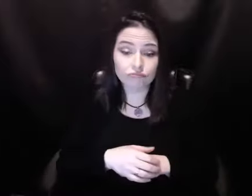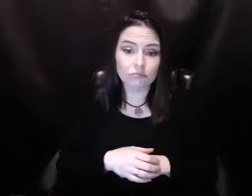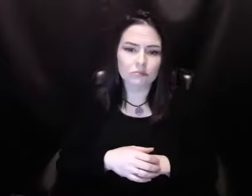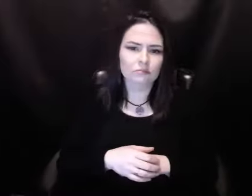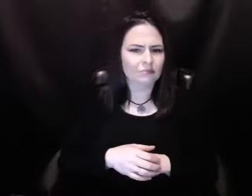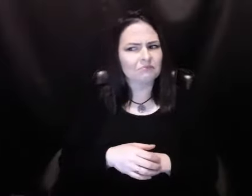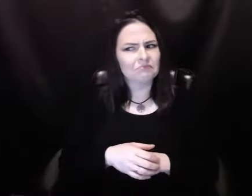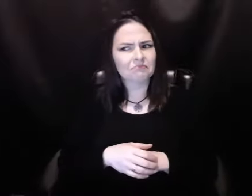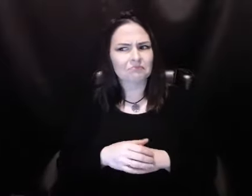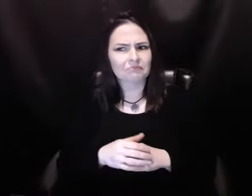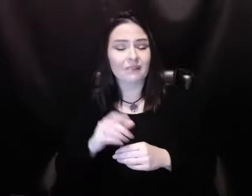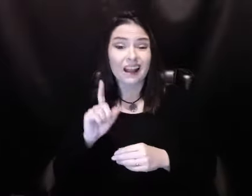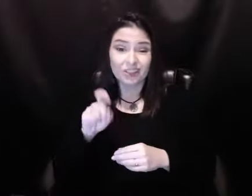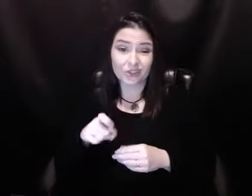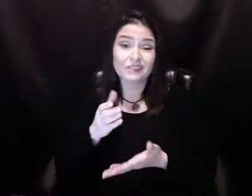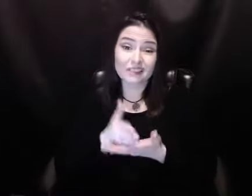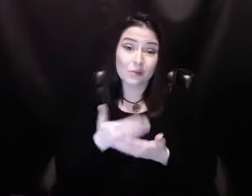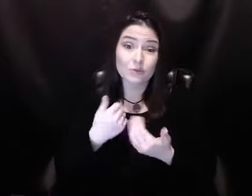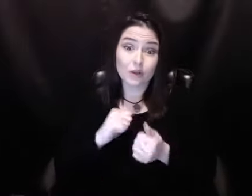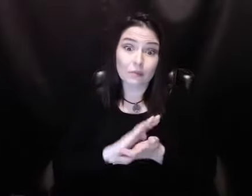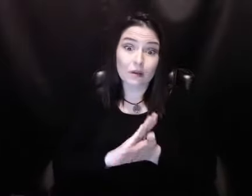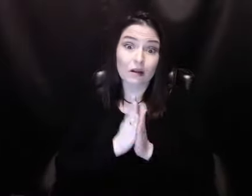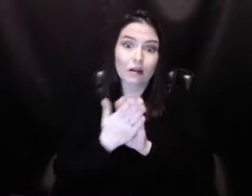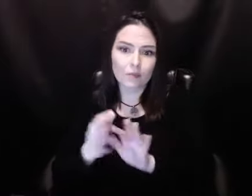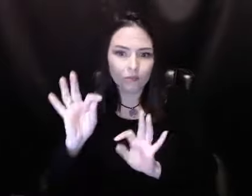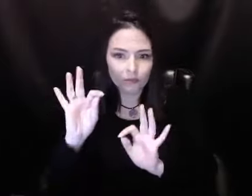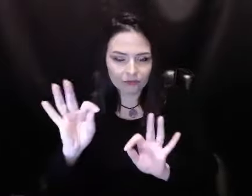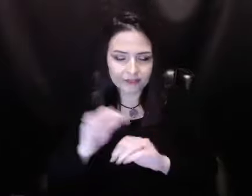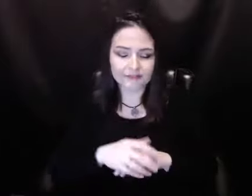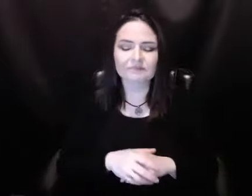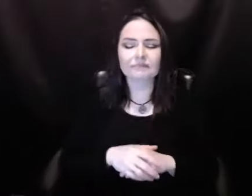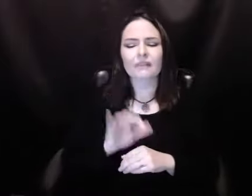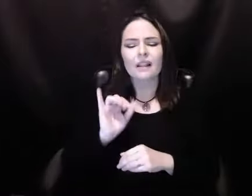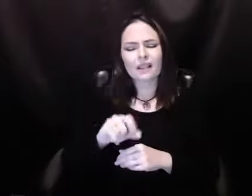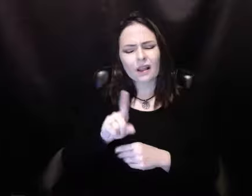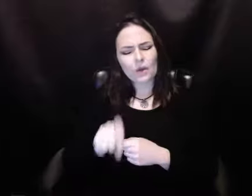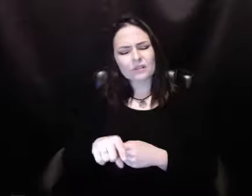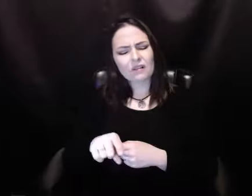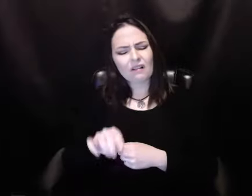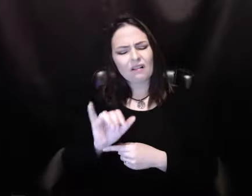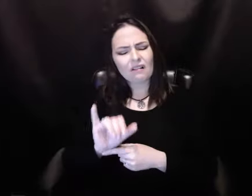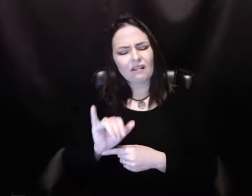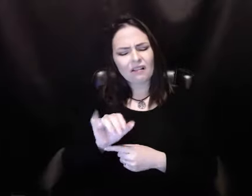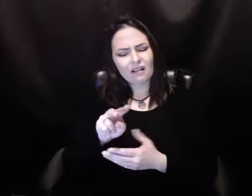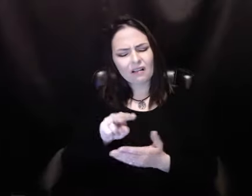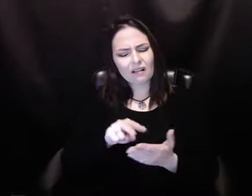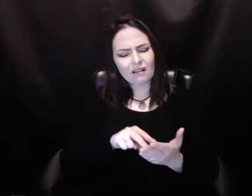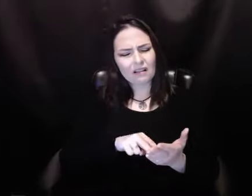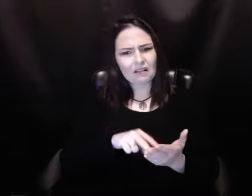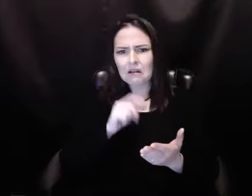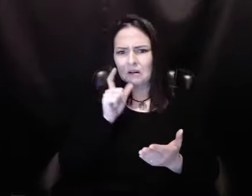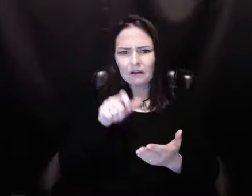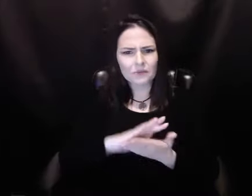recovery. Next, I had to admit to myself. I continued using the Paths to Recovery workbook to help me with